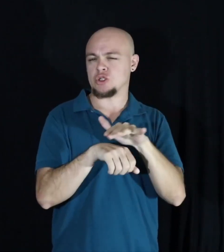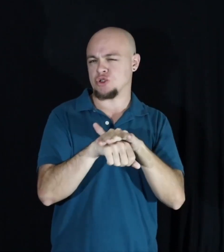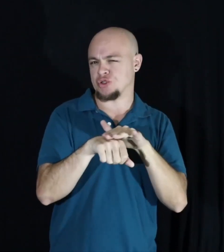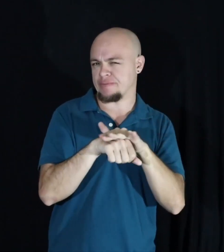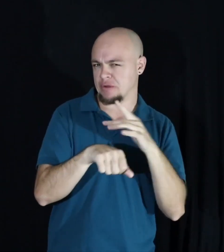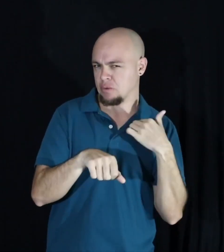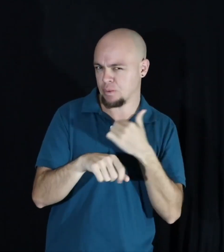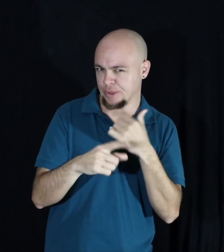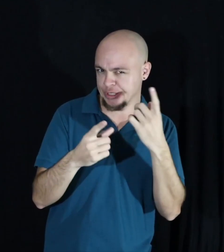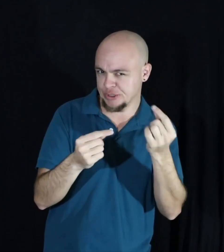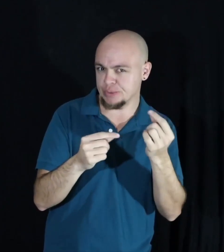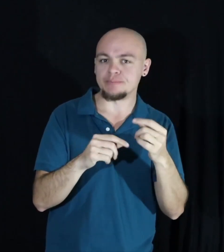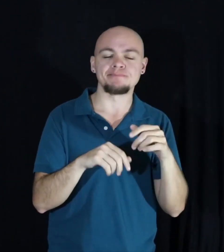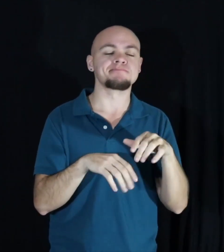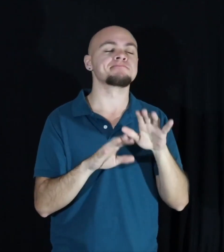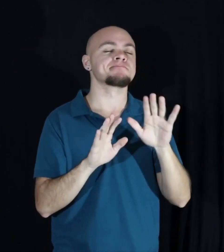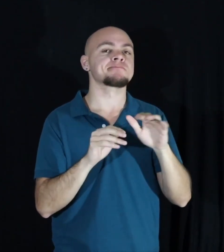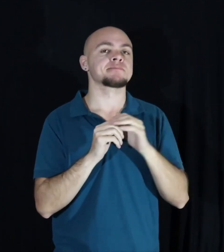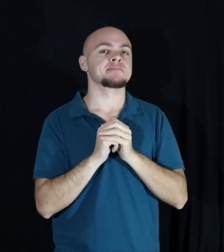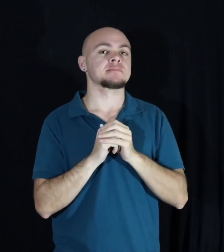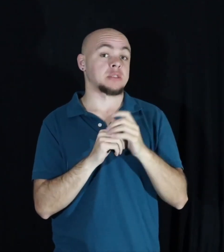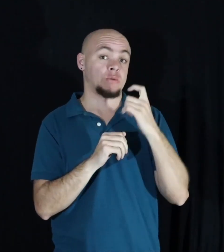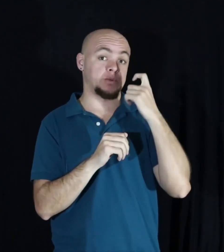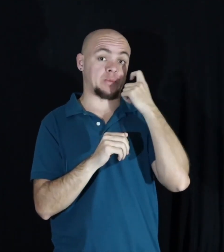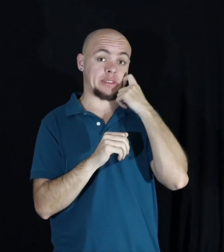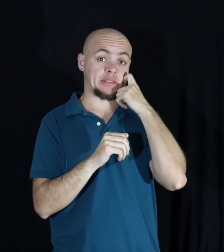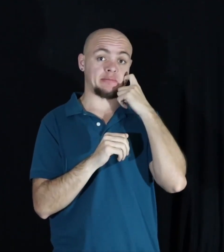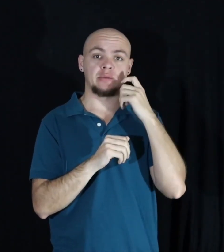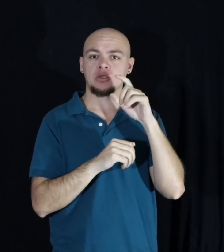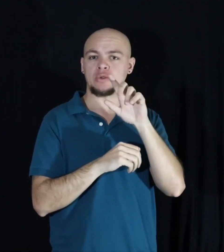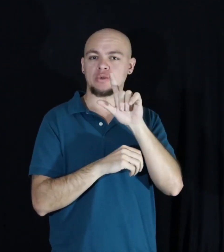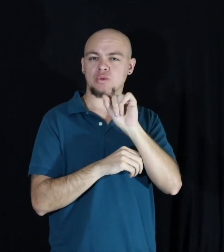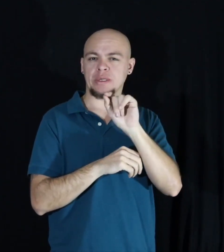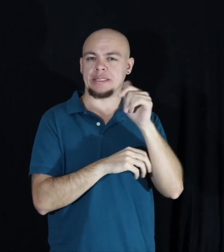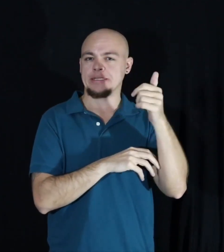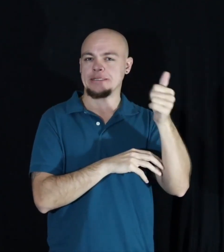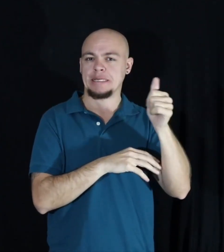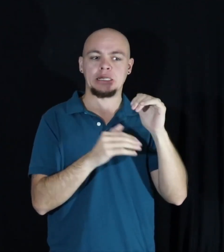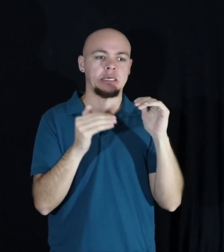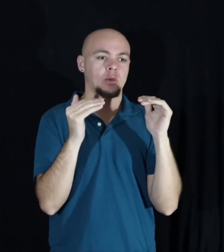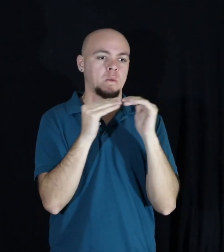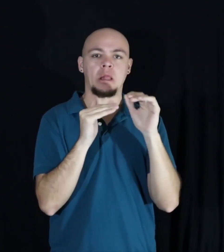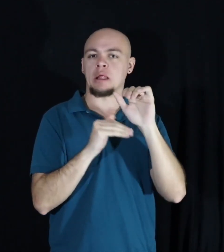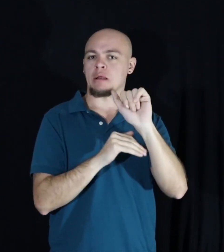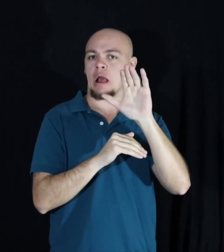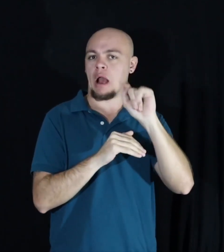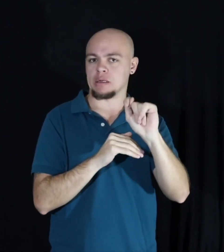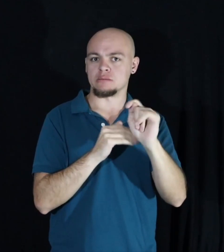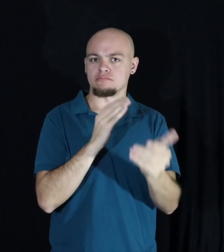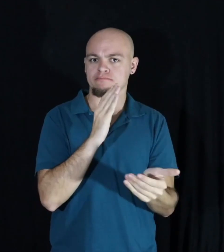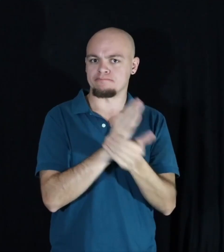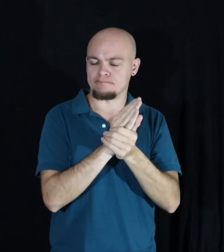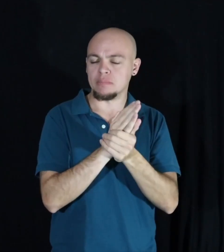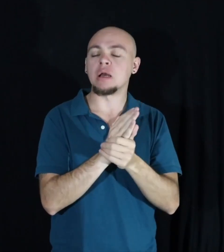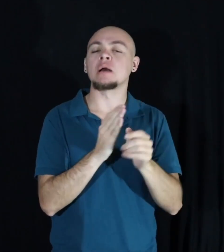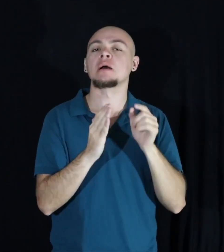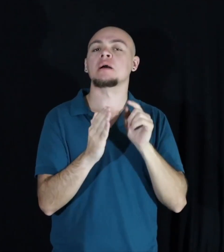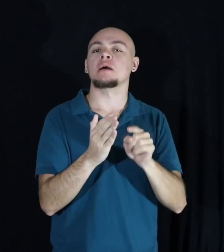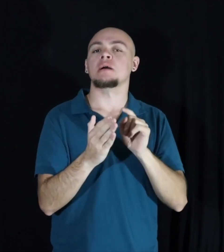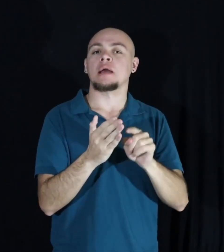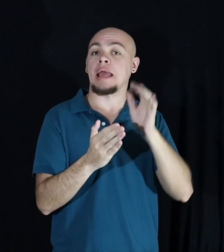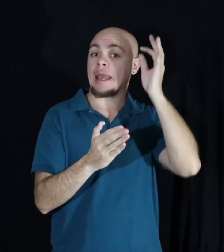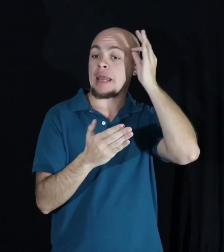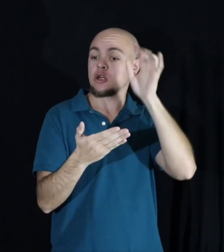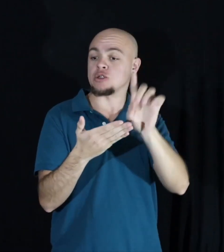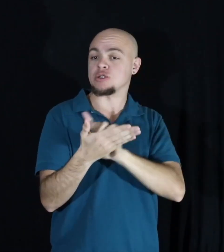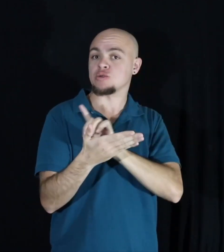do. Recently, there has been an amendment to the 2010 Equalities Act, which categorically outlaws hair discrimination as a form of